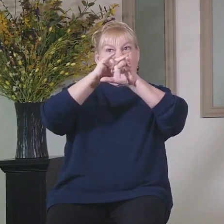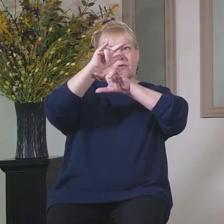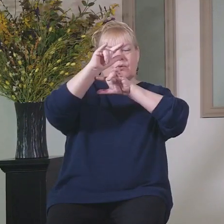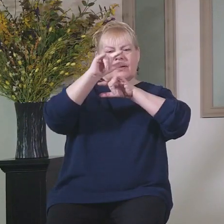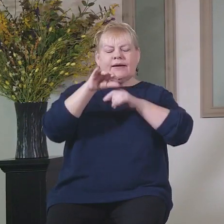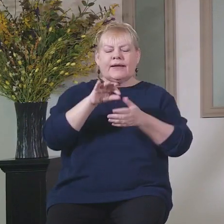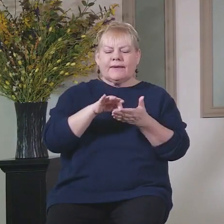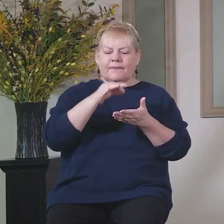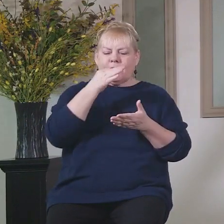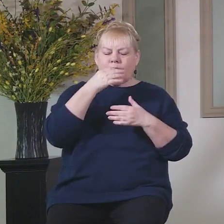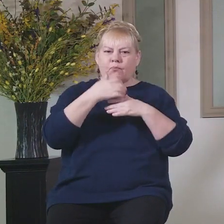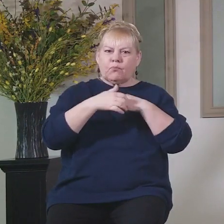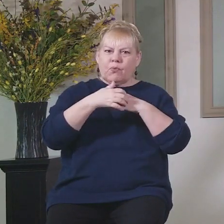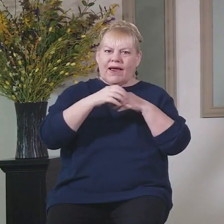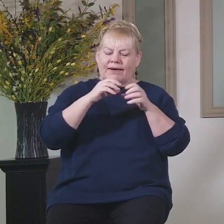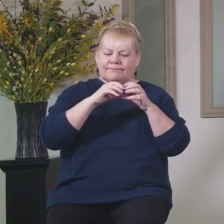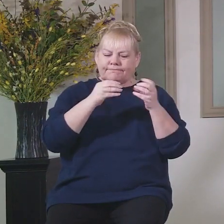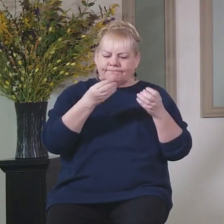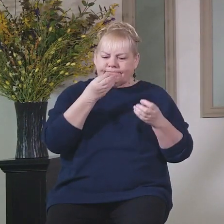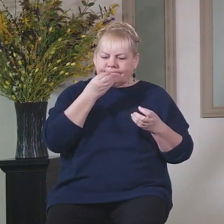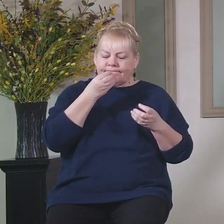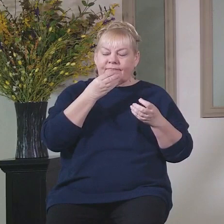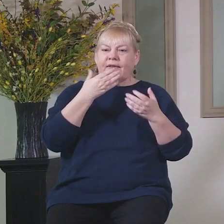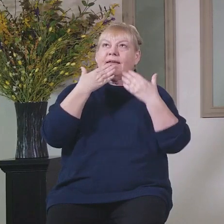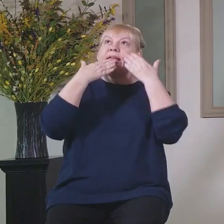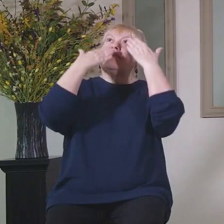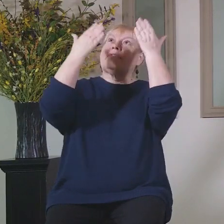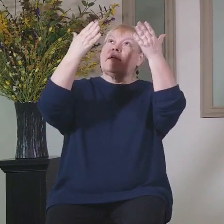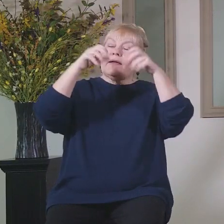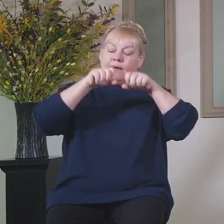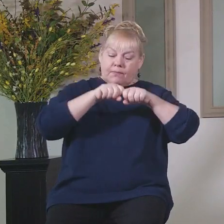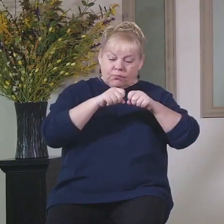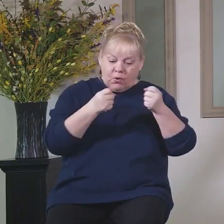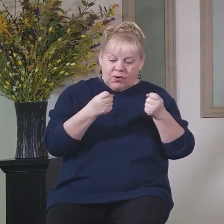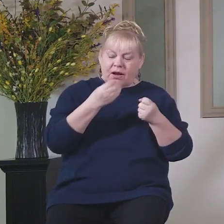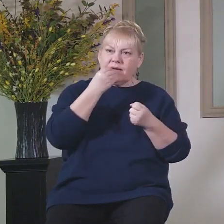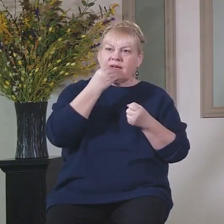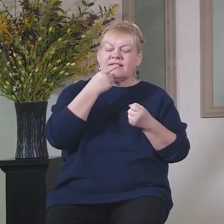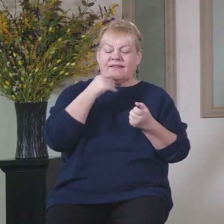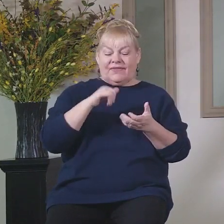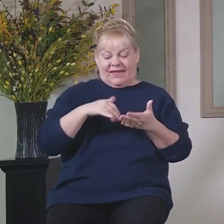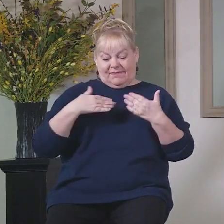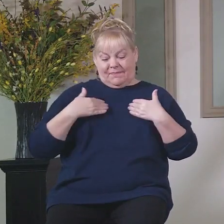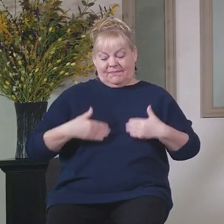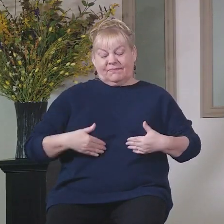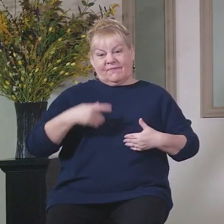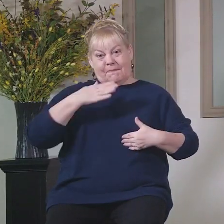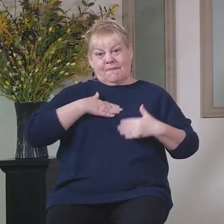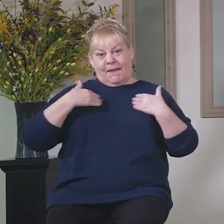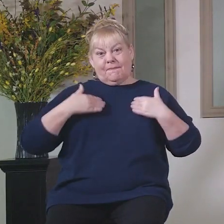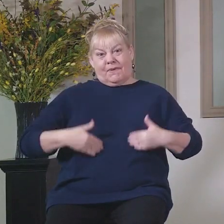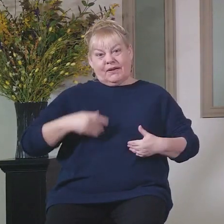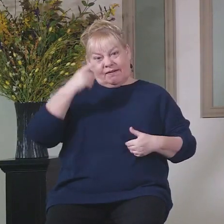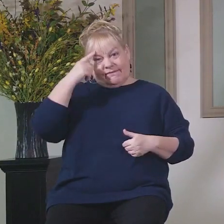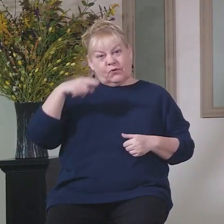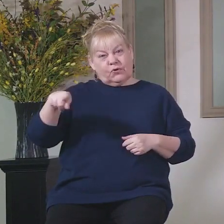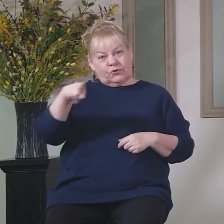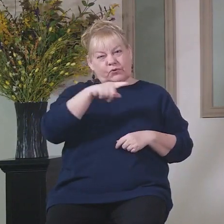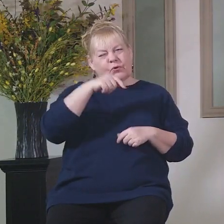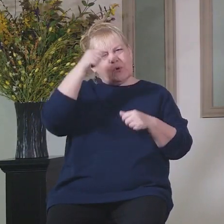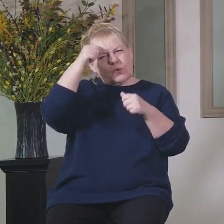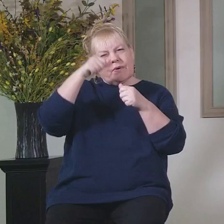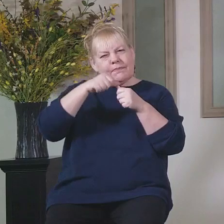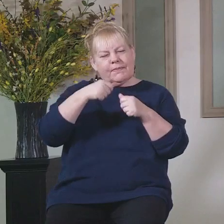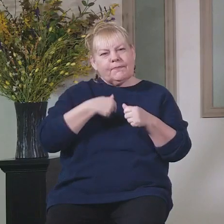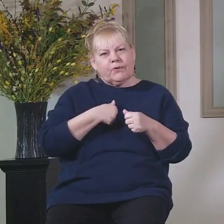bread. And when He had given thanks, He broke it and said, 'This is My body, which is for you. Do this in remembrance of Me.'" Now